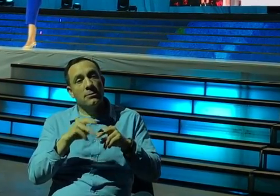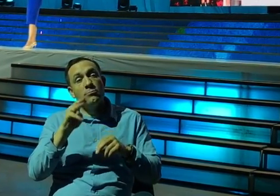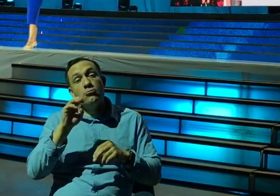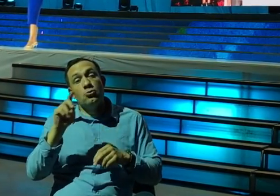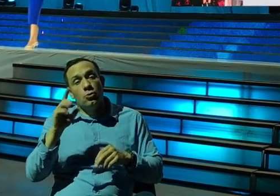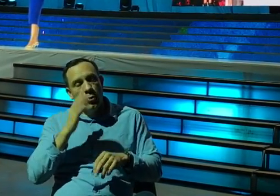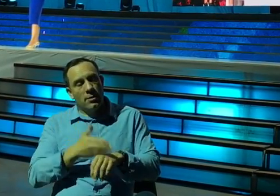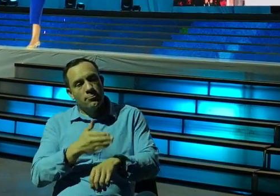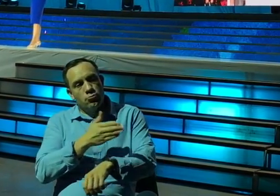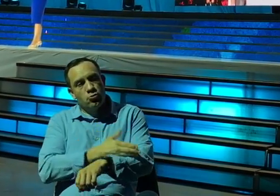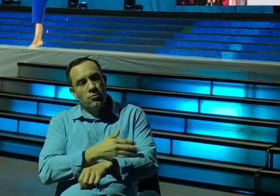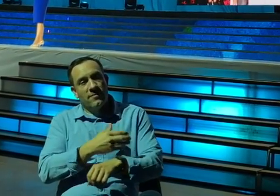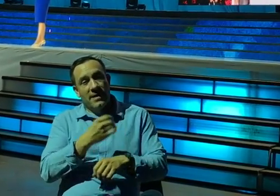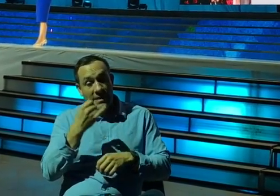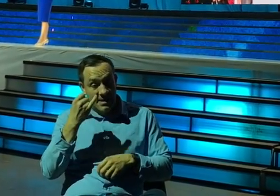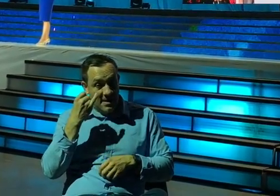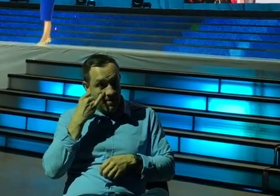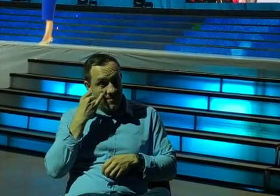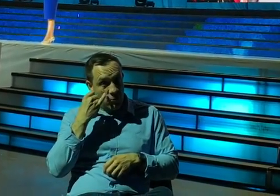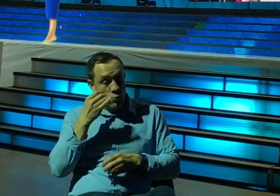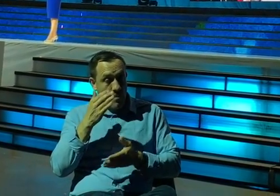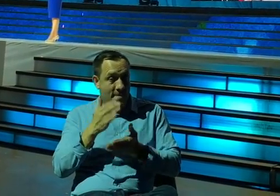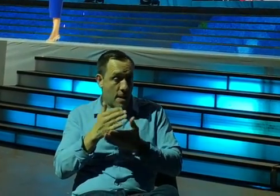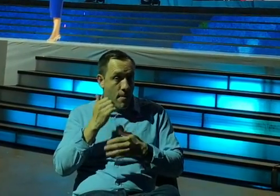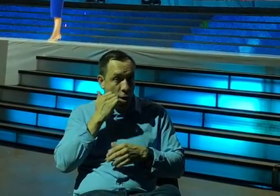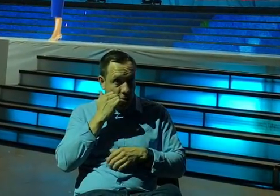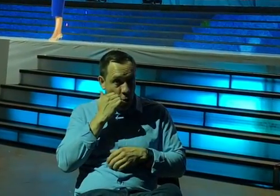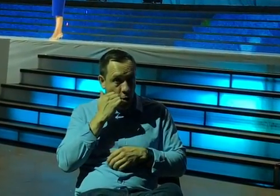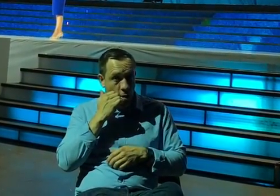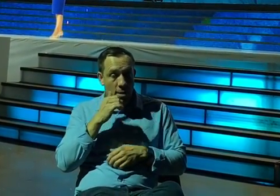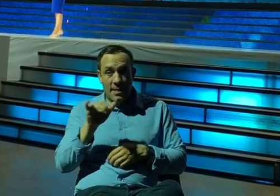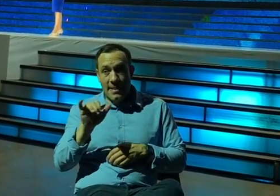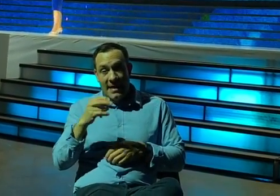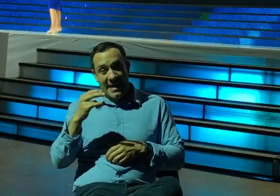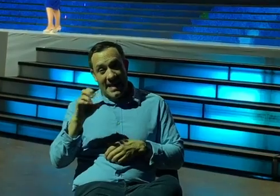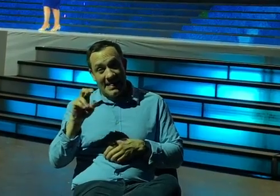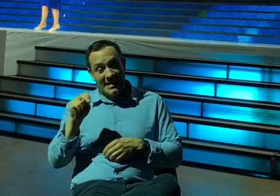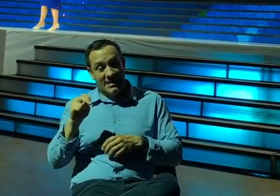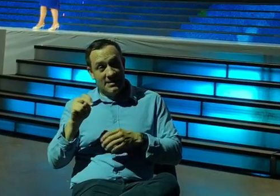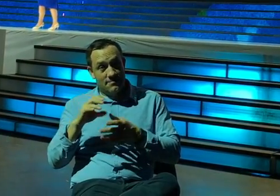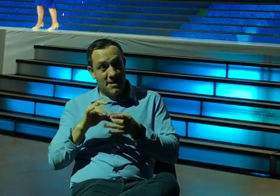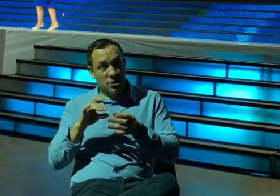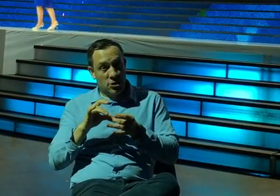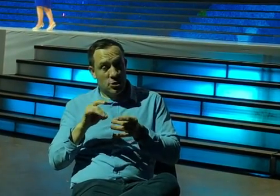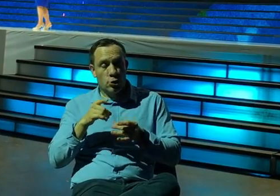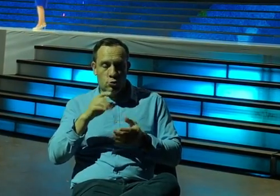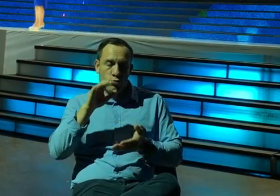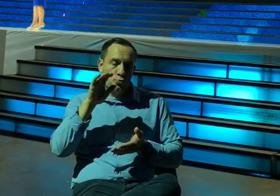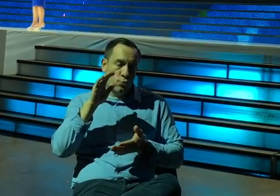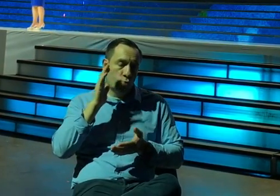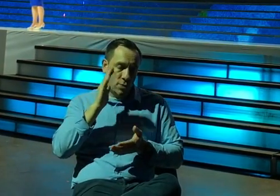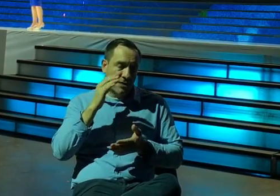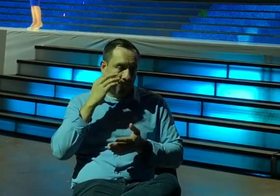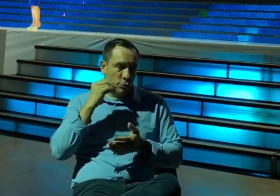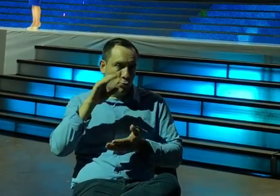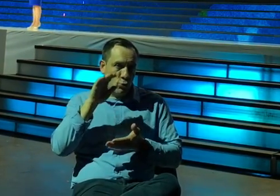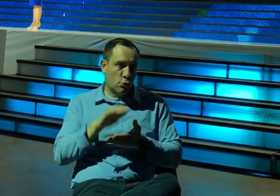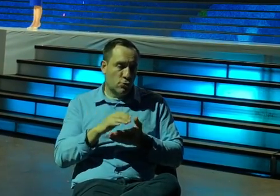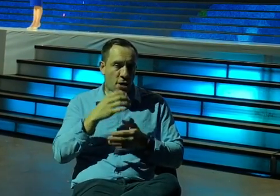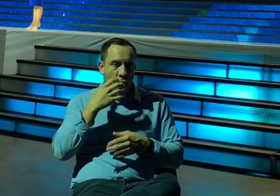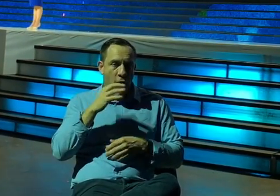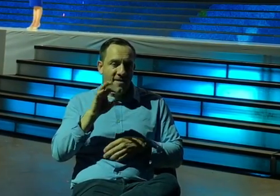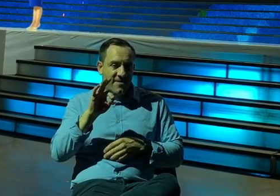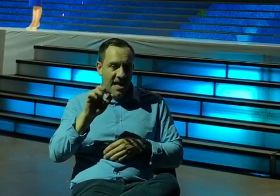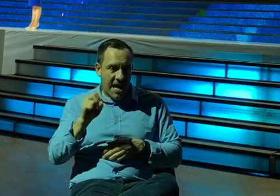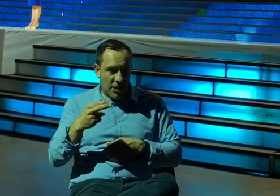to improve, and if you're menopausal, you'll notice, like Helen shared with us, a reduction in hot flashes, fatigue, and